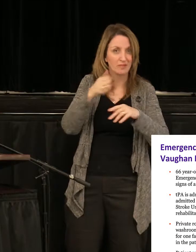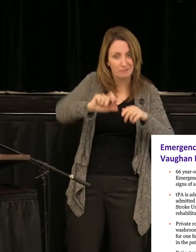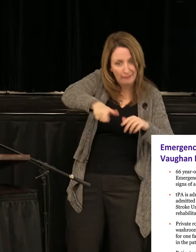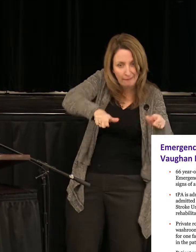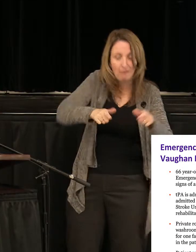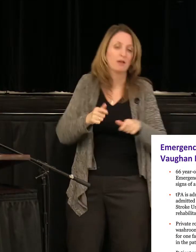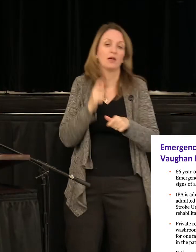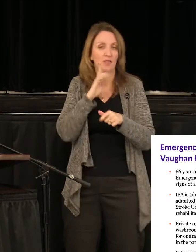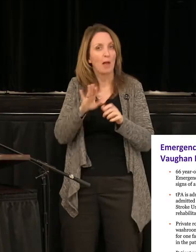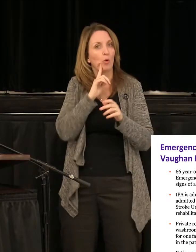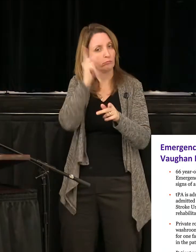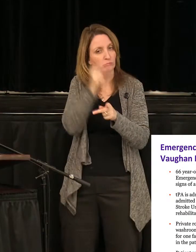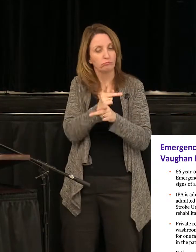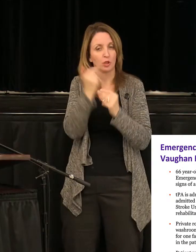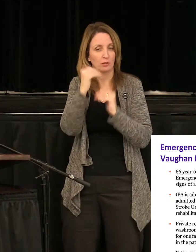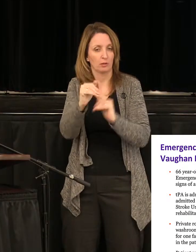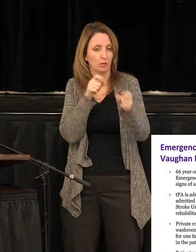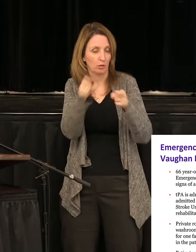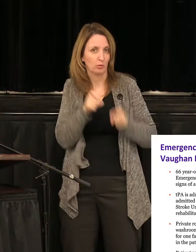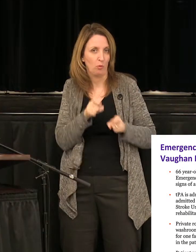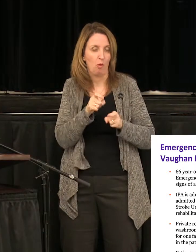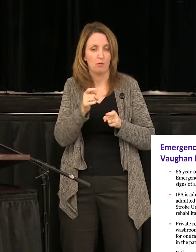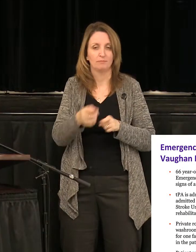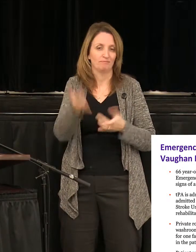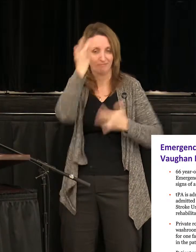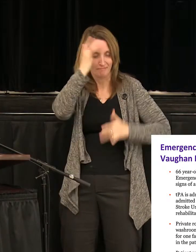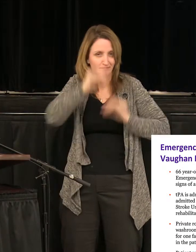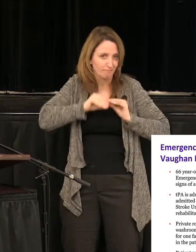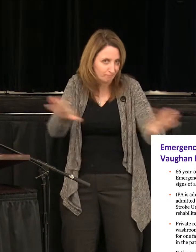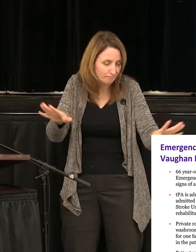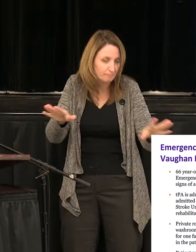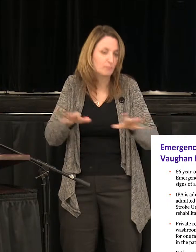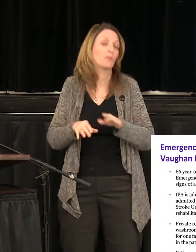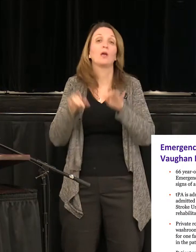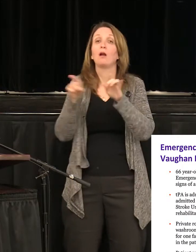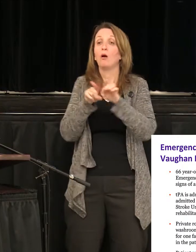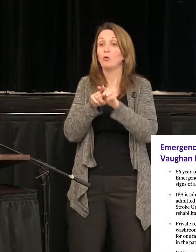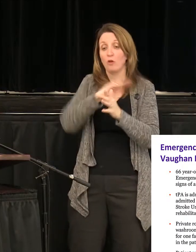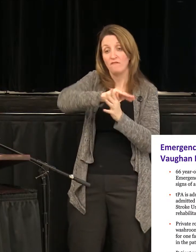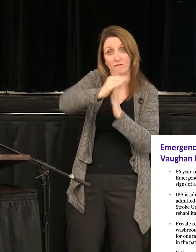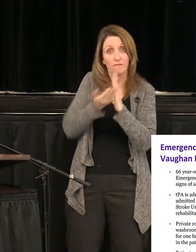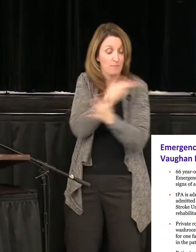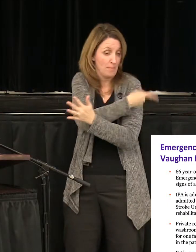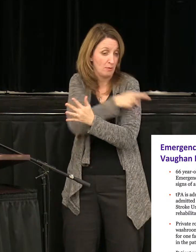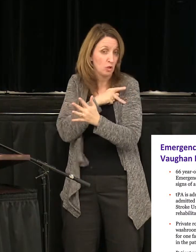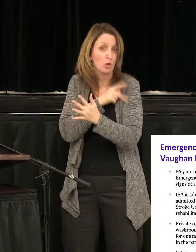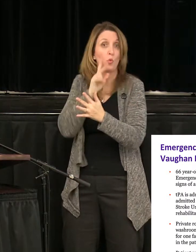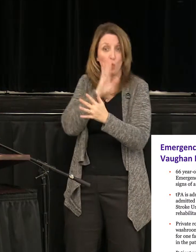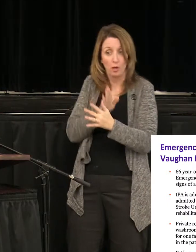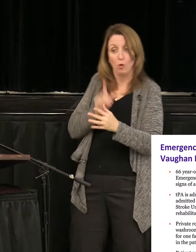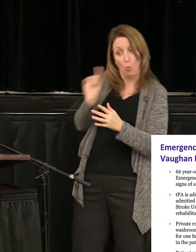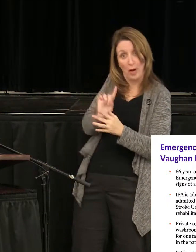infection control and keep things to one bathroom per one patient. The patient record will be completely electronic and be available at